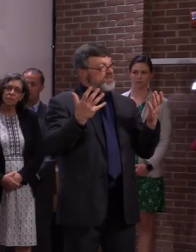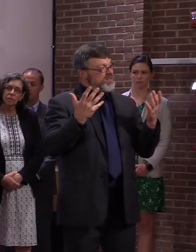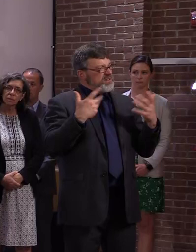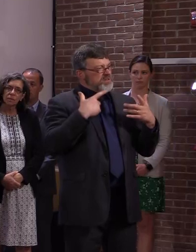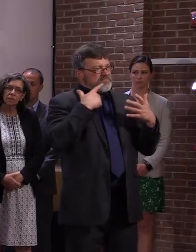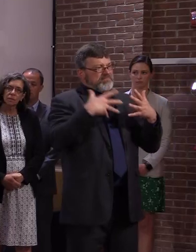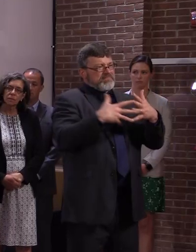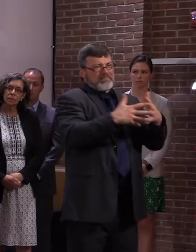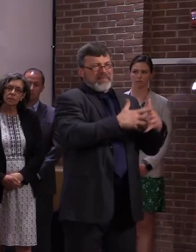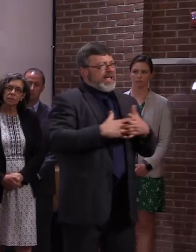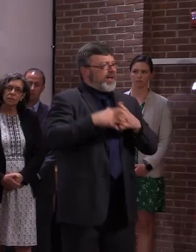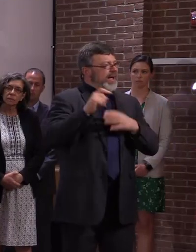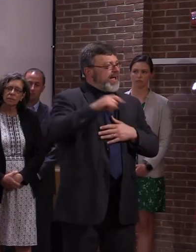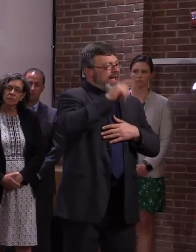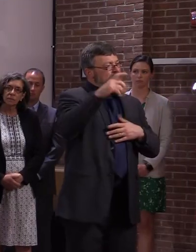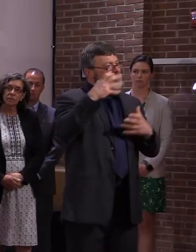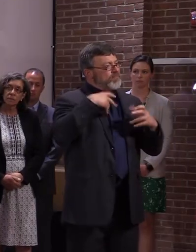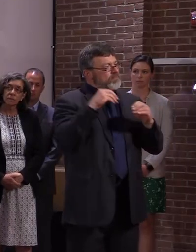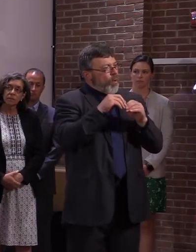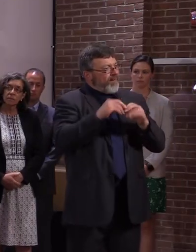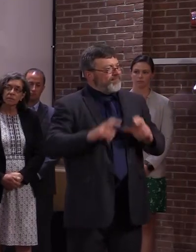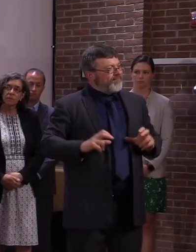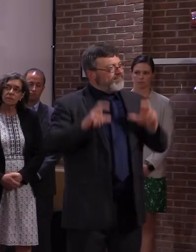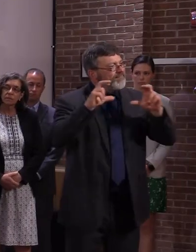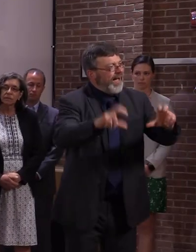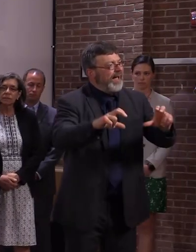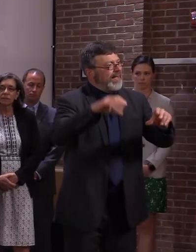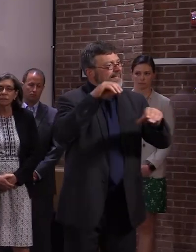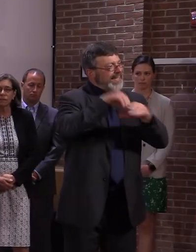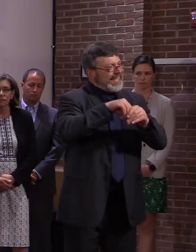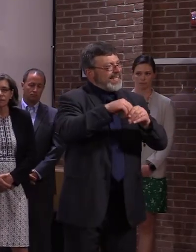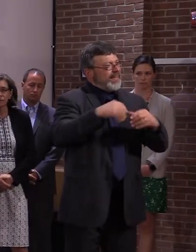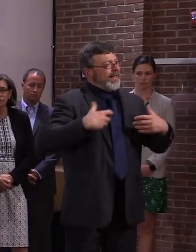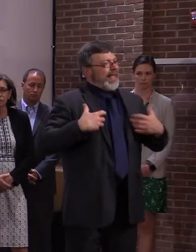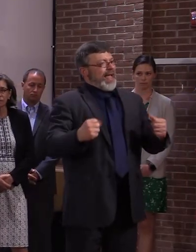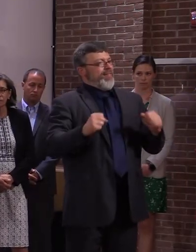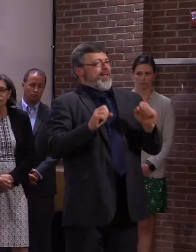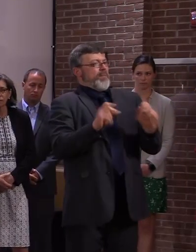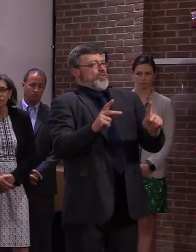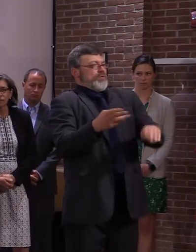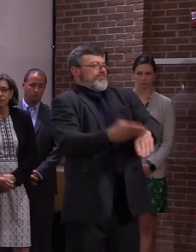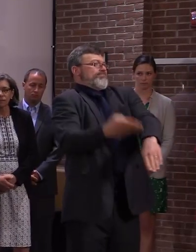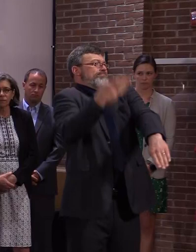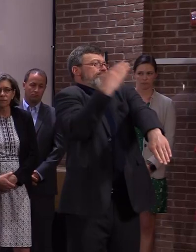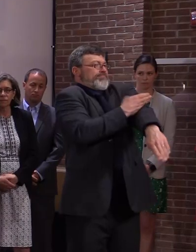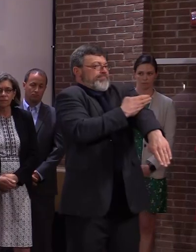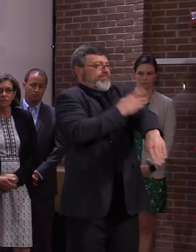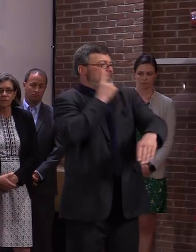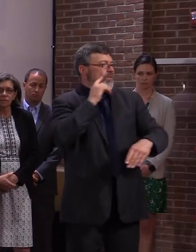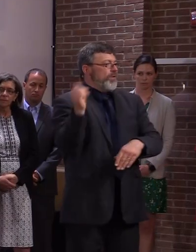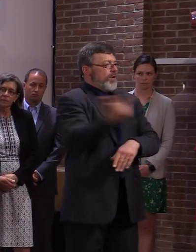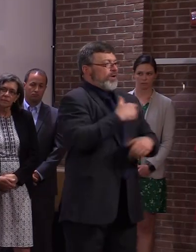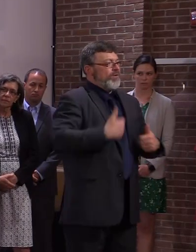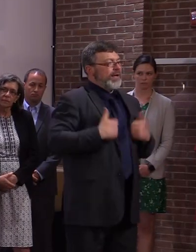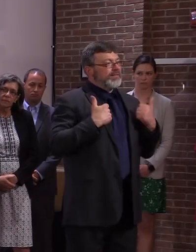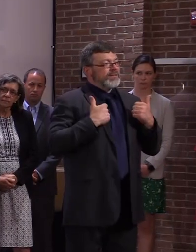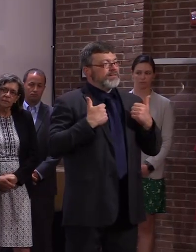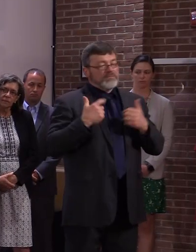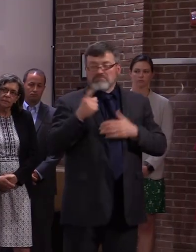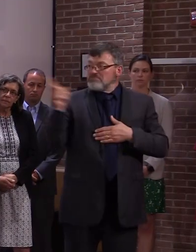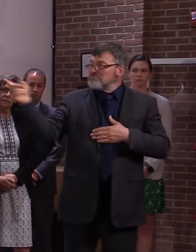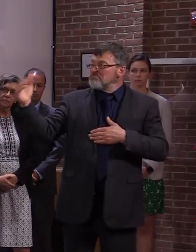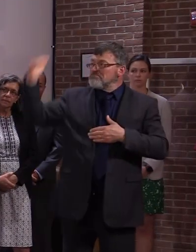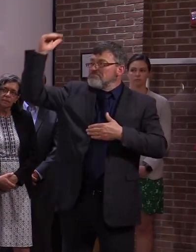invest more in those health opportunities. And I think Dr. Levine has talked about this in